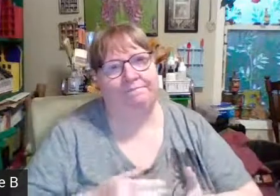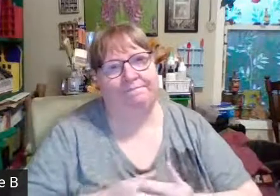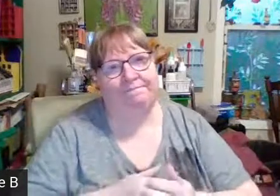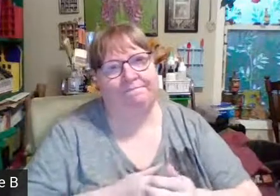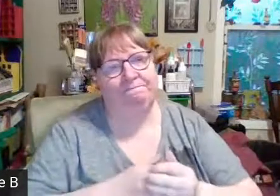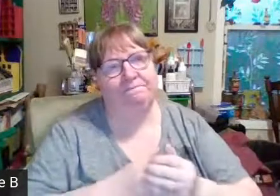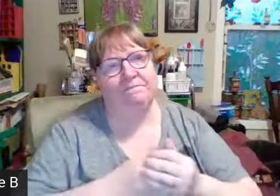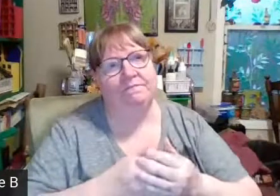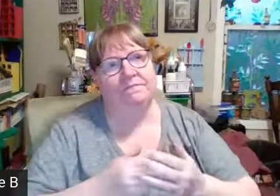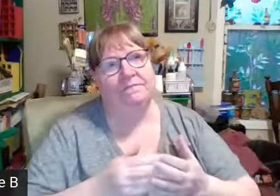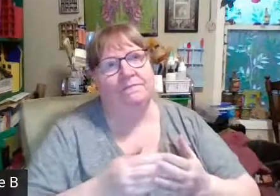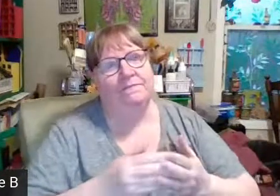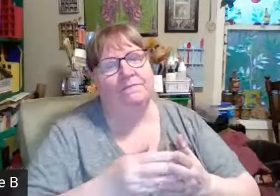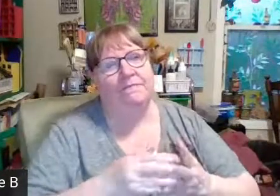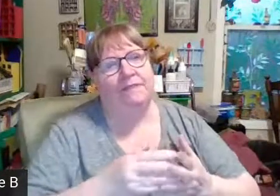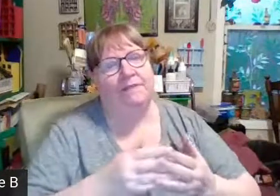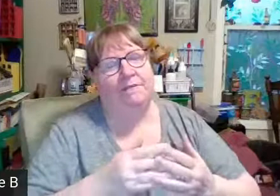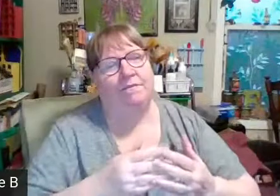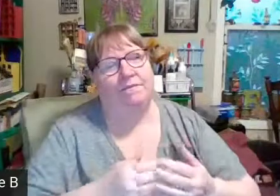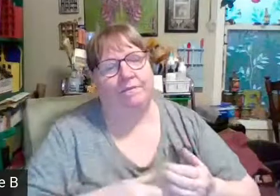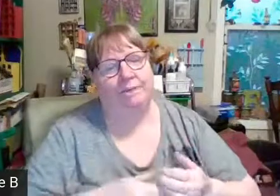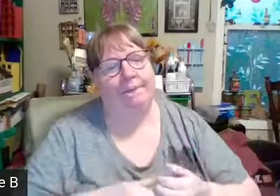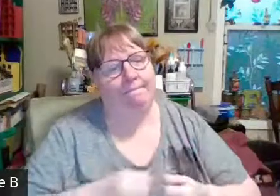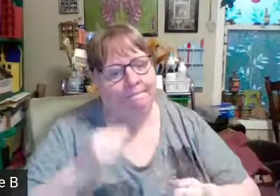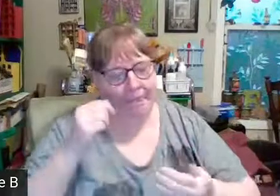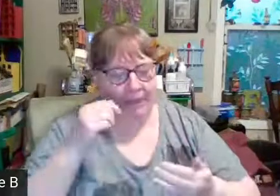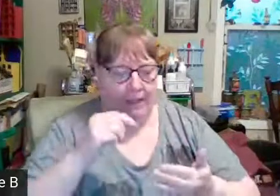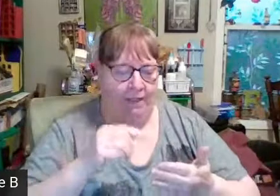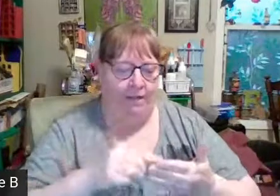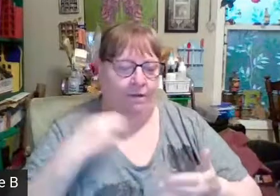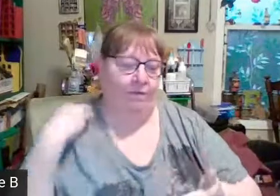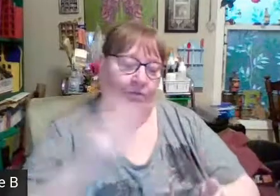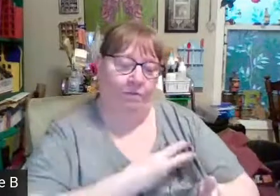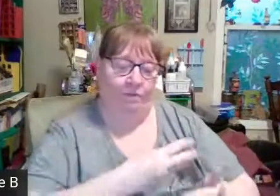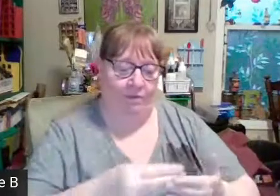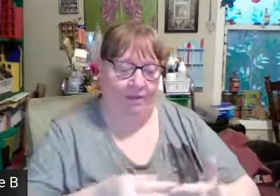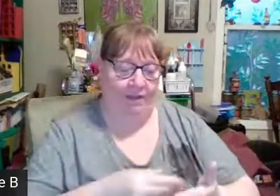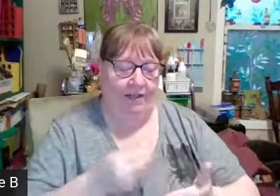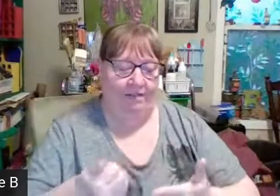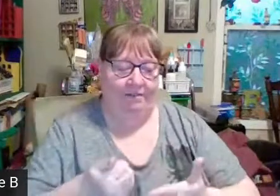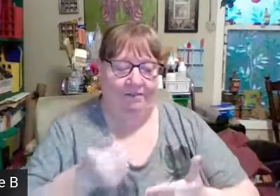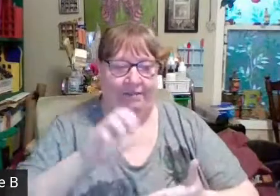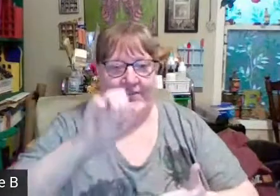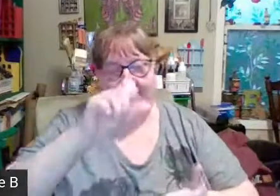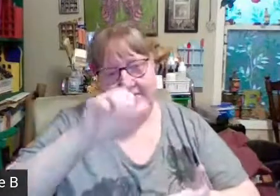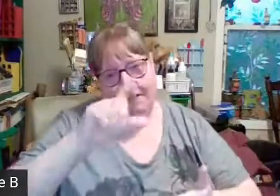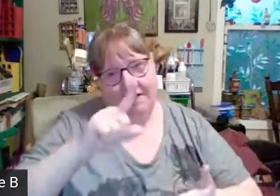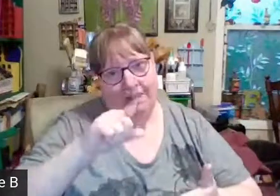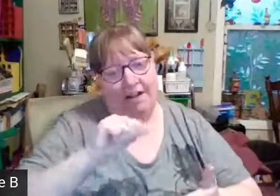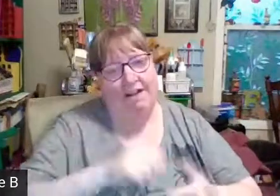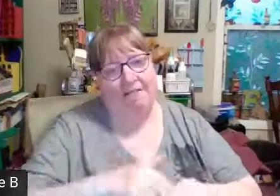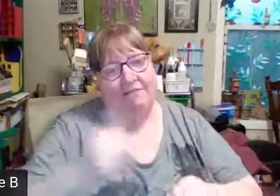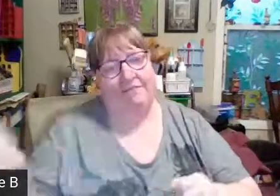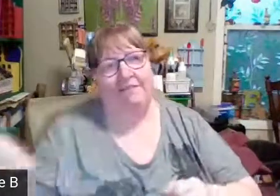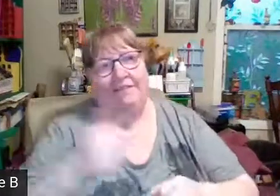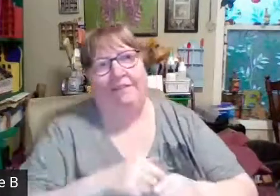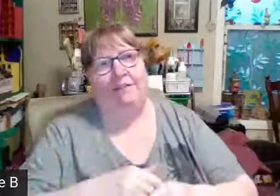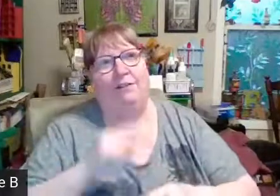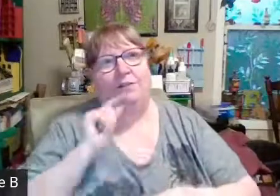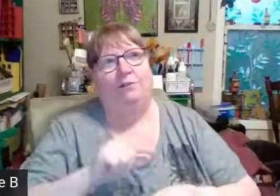we do that is because we average it out in the whole year. And most of your packages, you know, we will look into each and every one